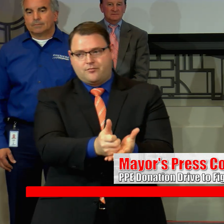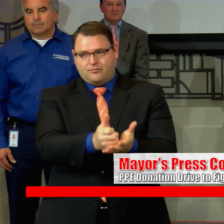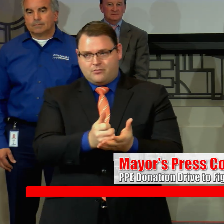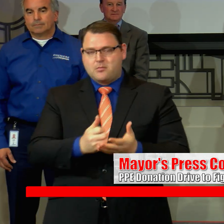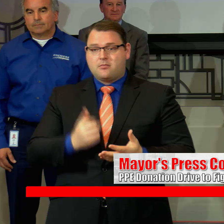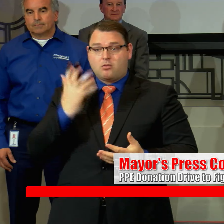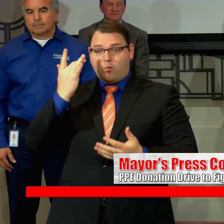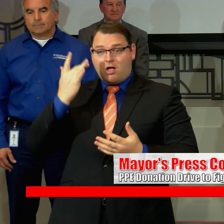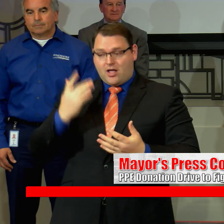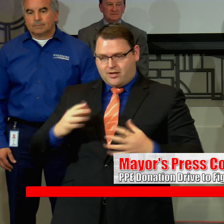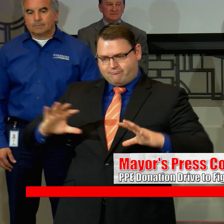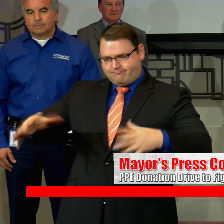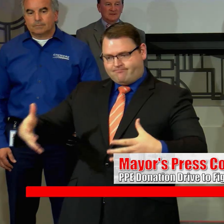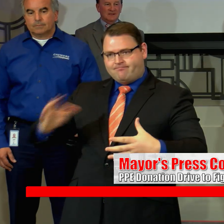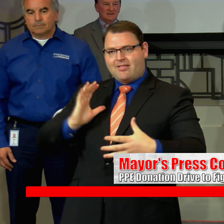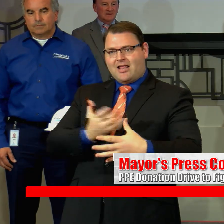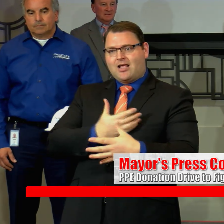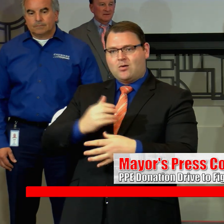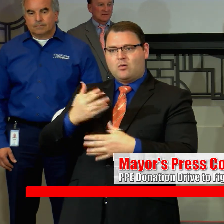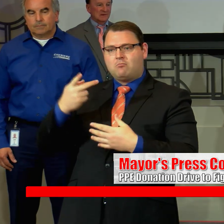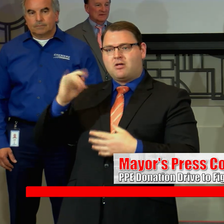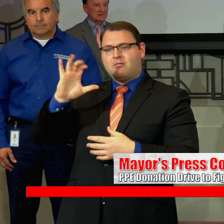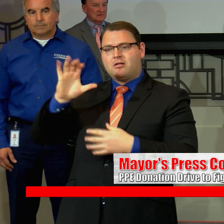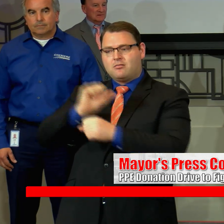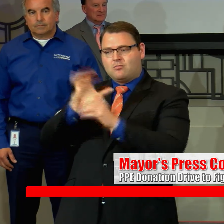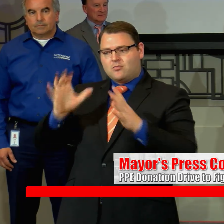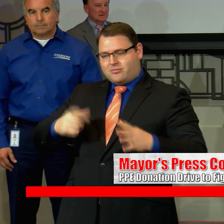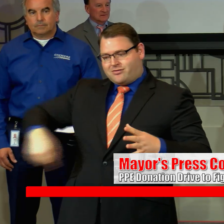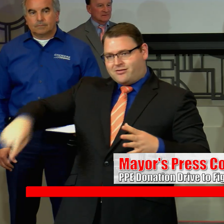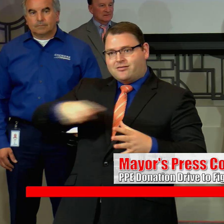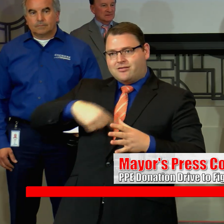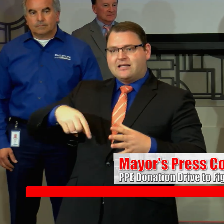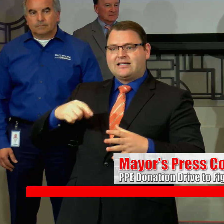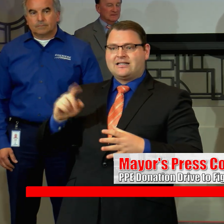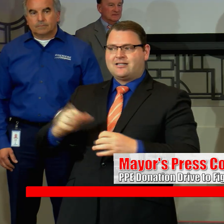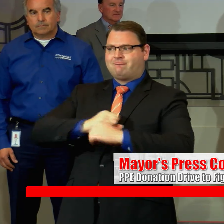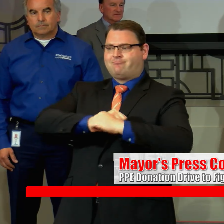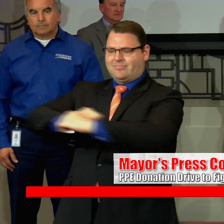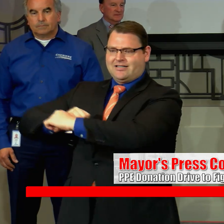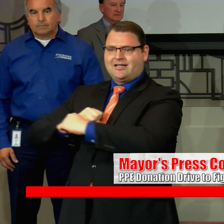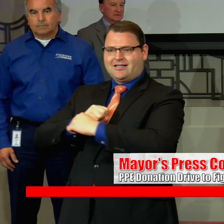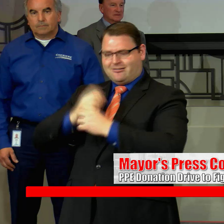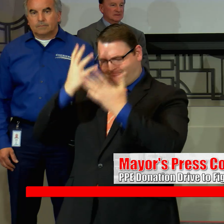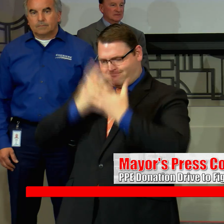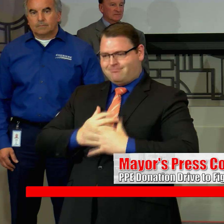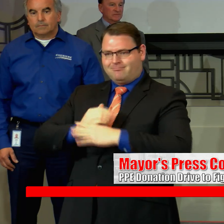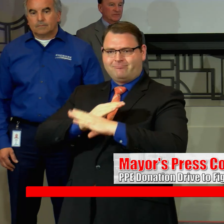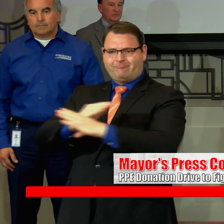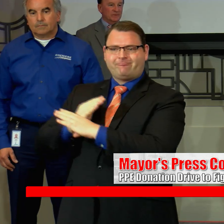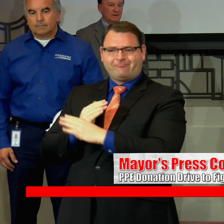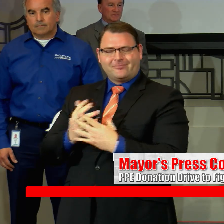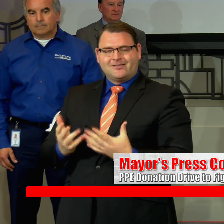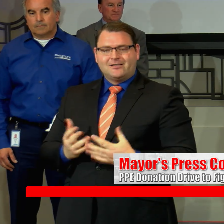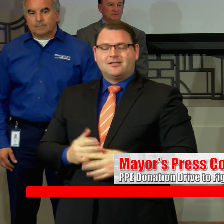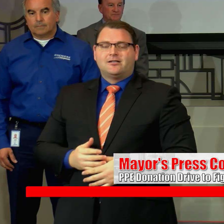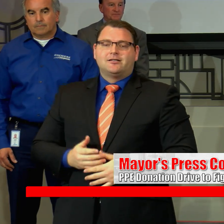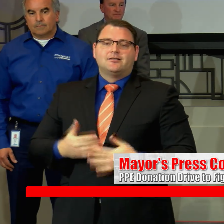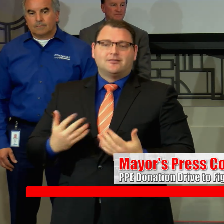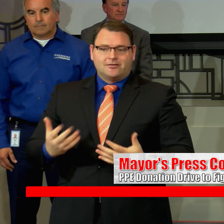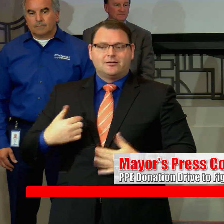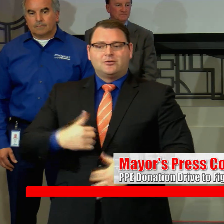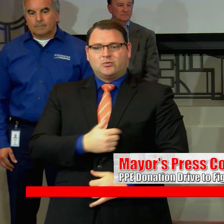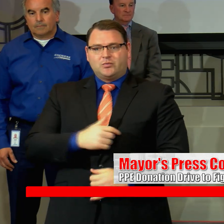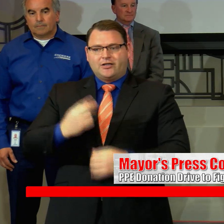that are out there manning our testing site. So we're going through all of these materials, these personal protection equipment items, at a